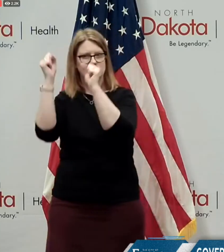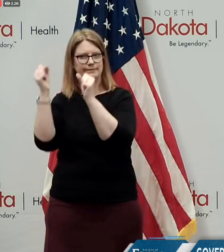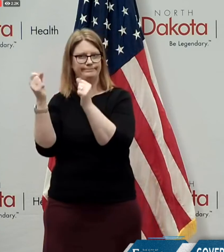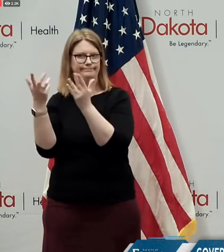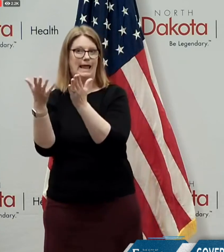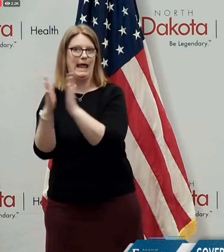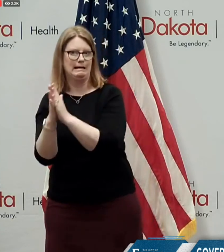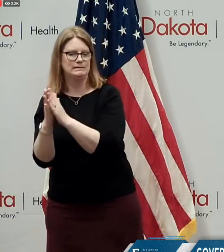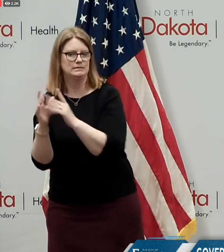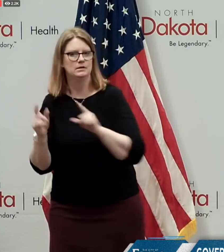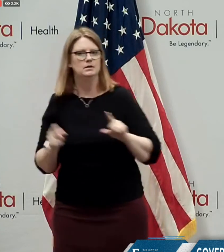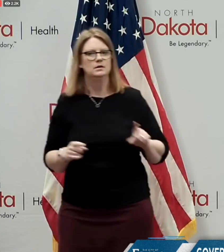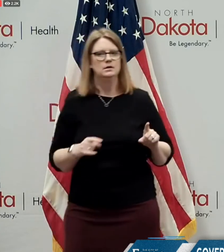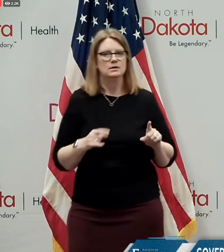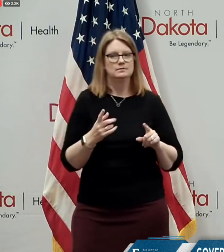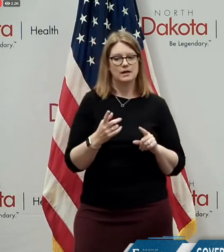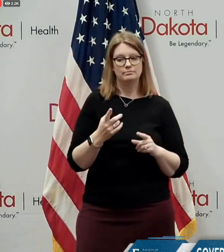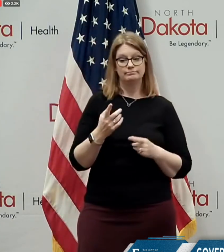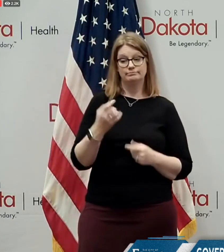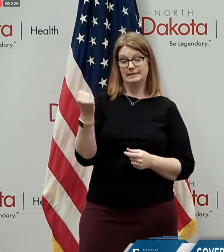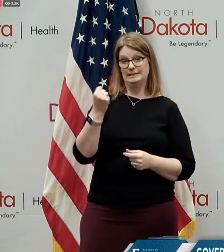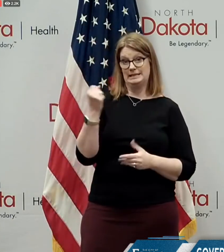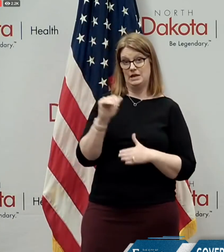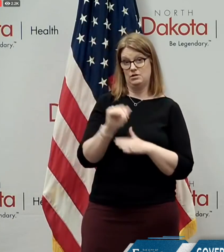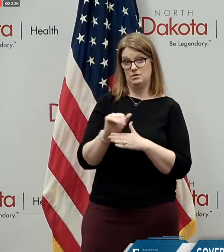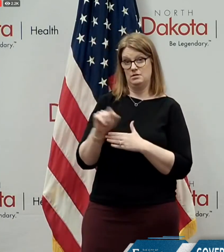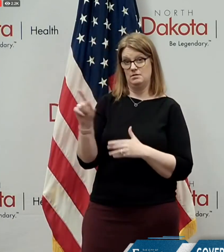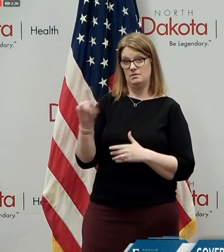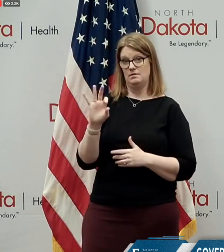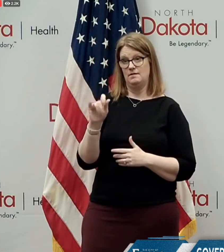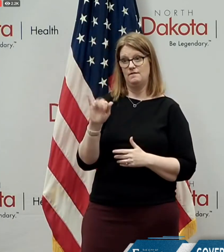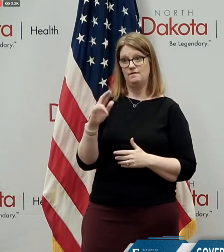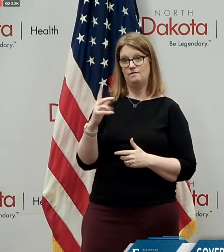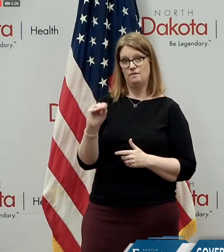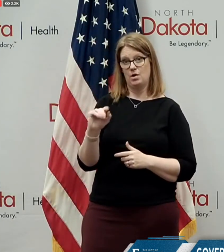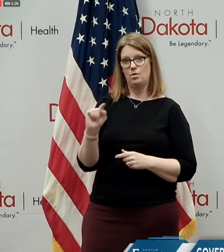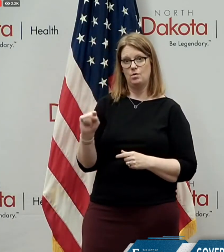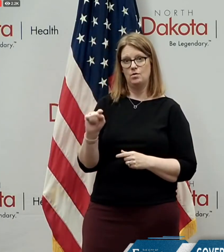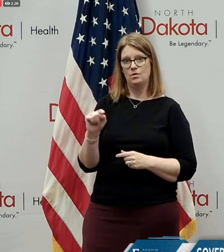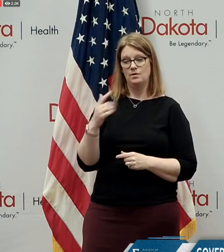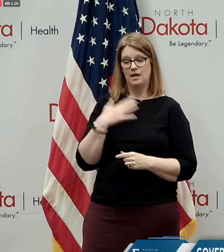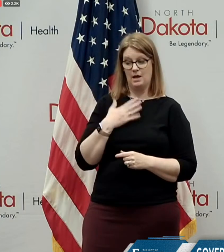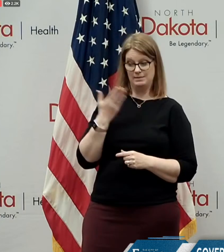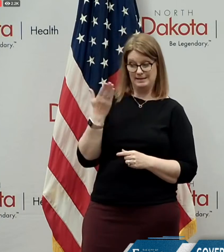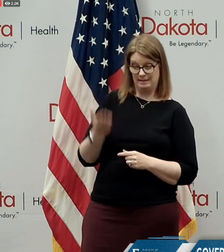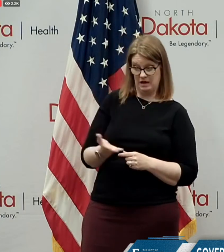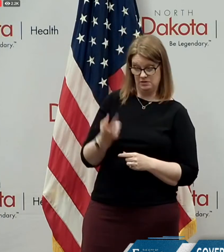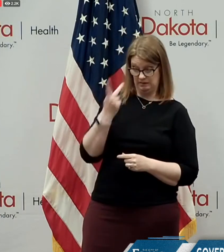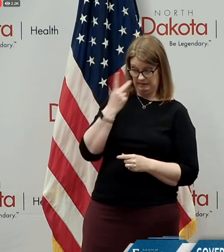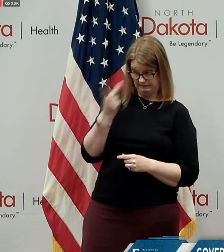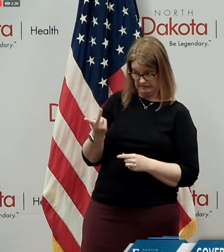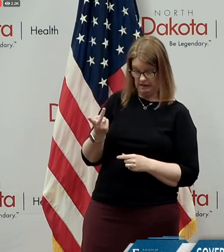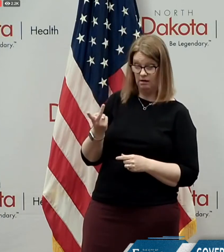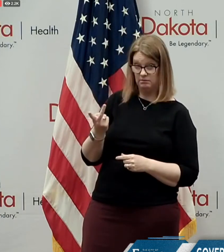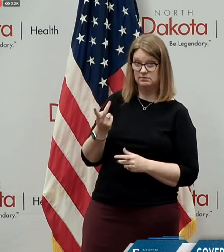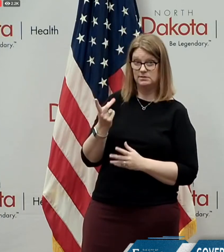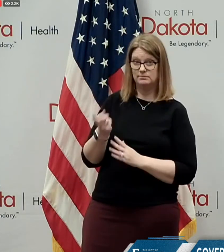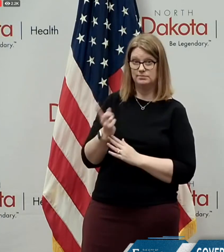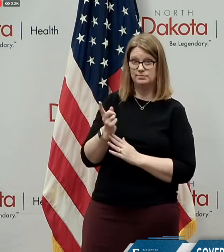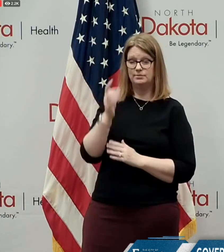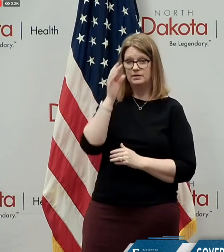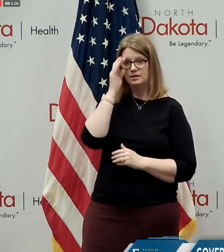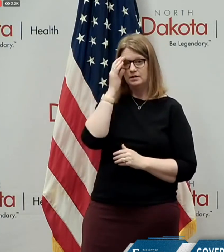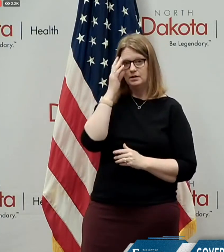what we saw on Saturday night in Fargo, and I was there, so I got to see some of it firsthand, was again